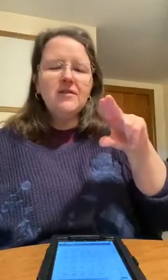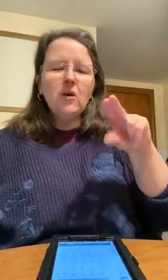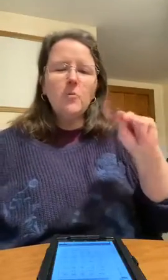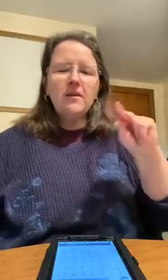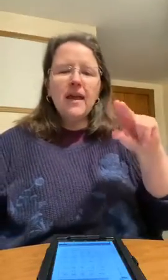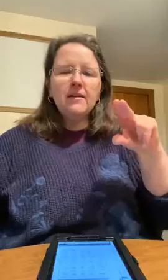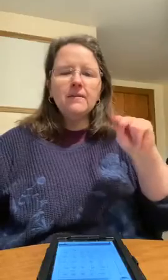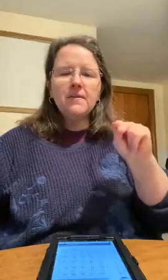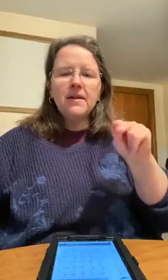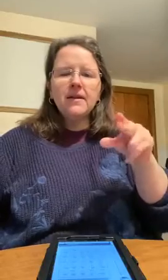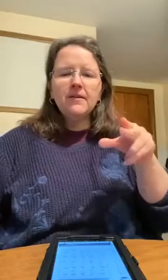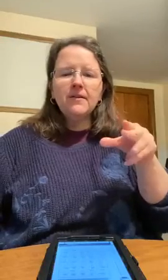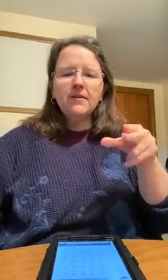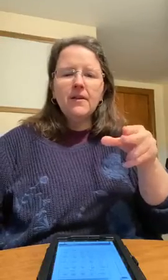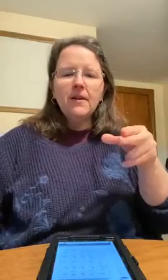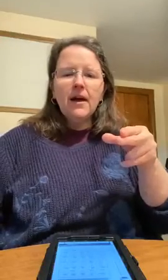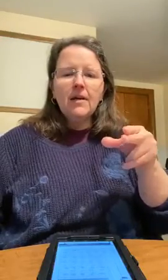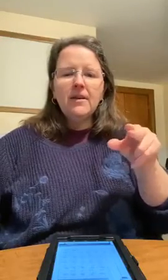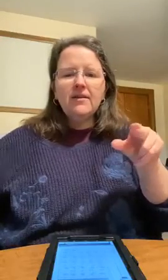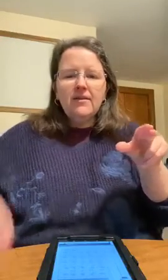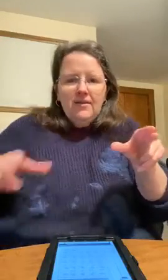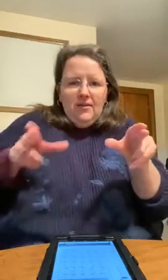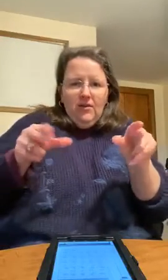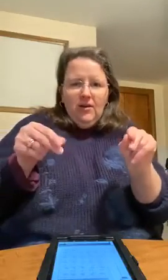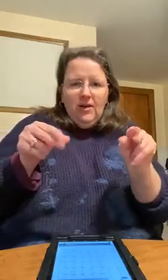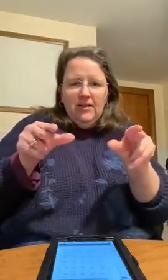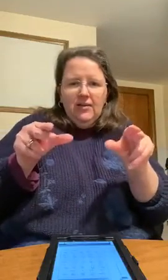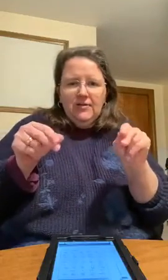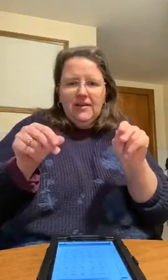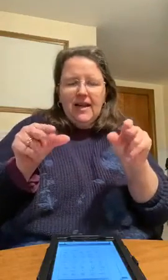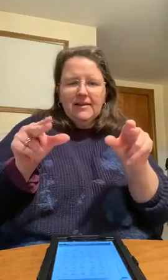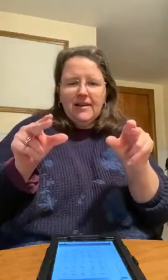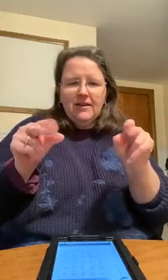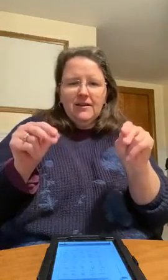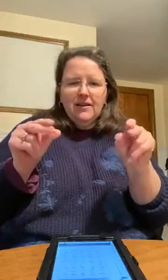open N for things. You can kind of use it as like a little,